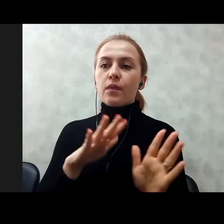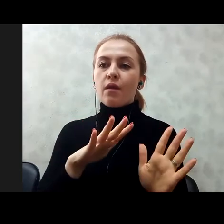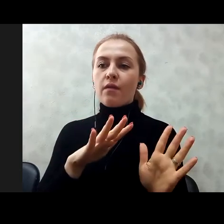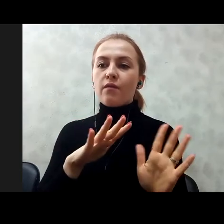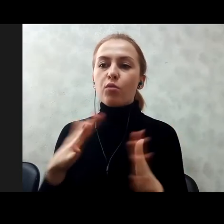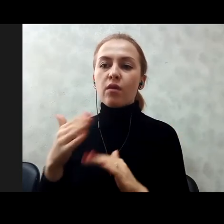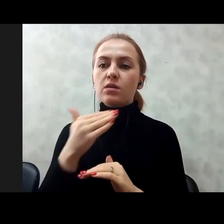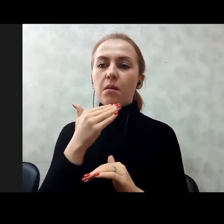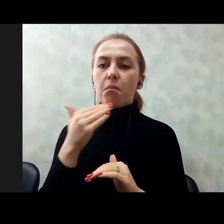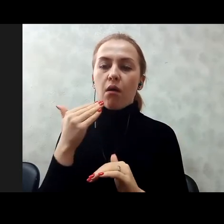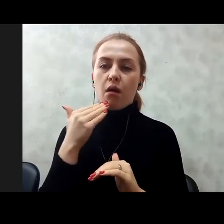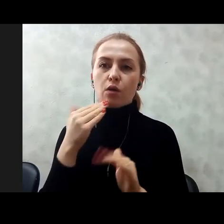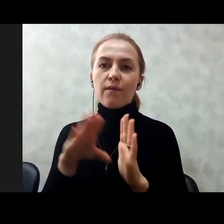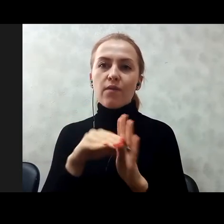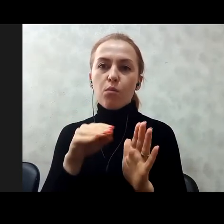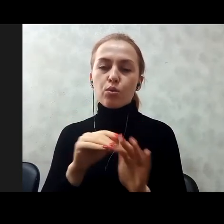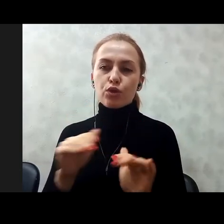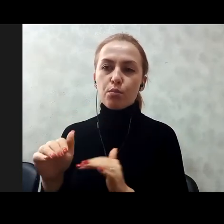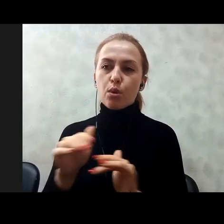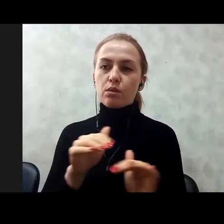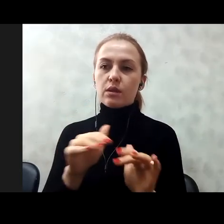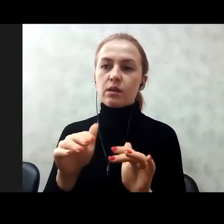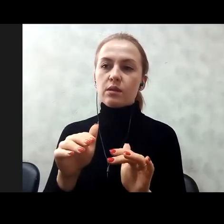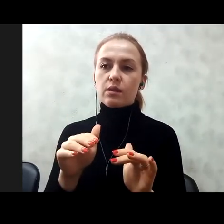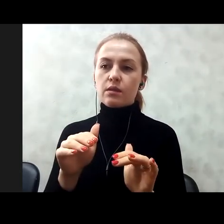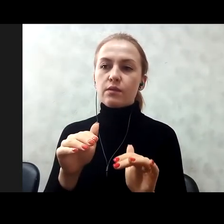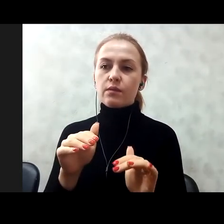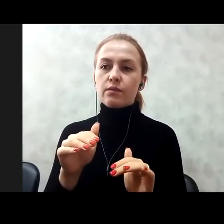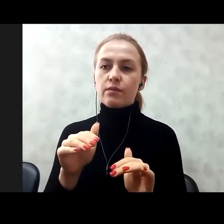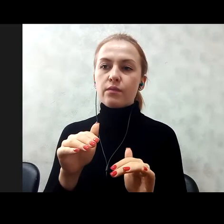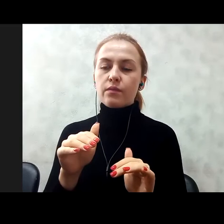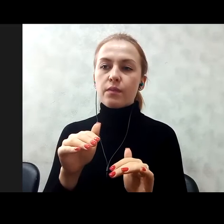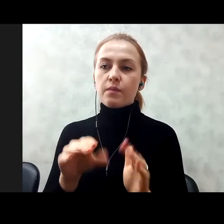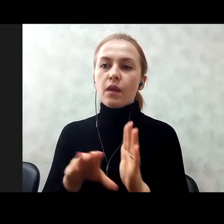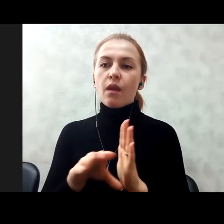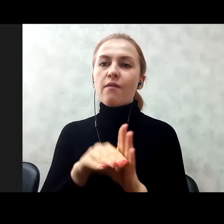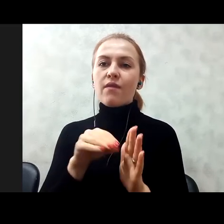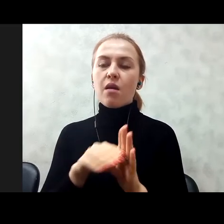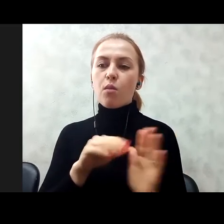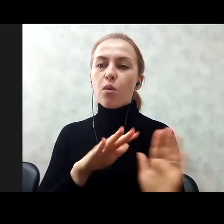to certain claims, complaints, and irregularities.